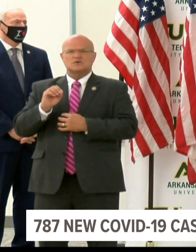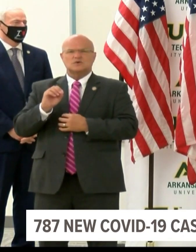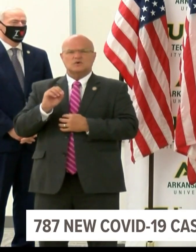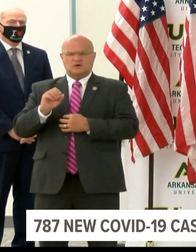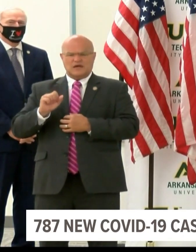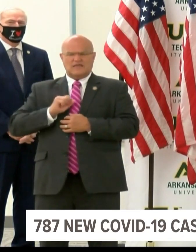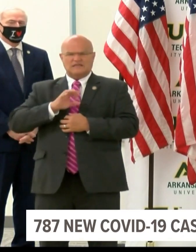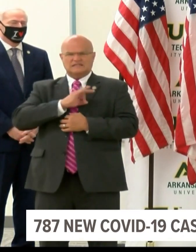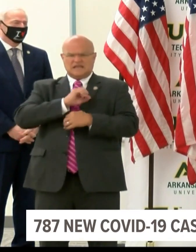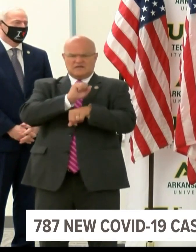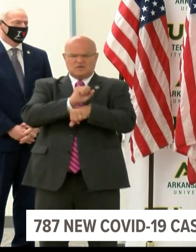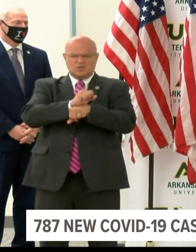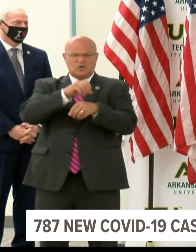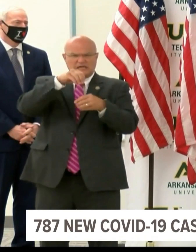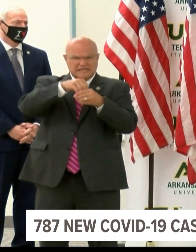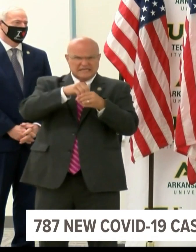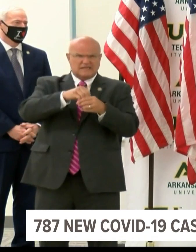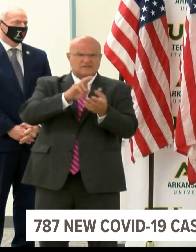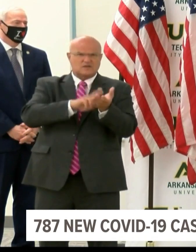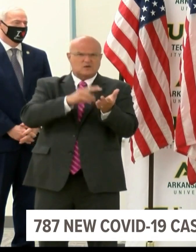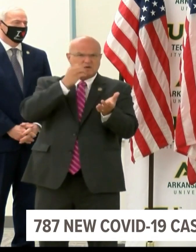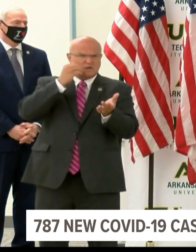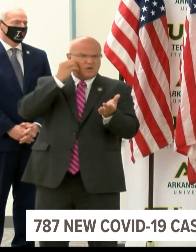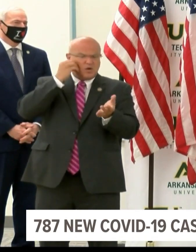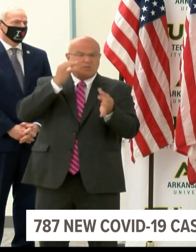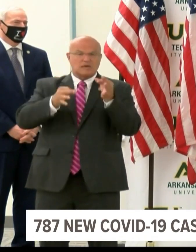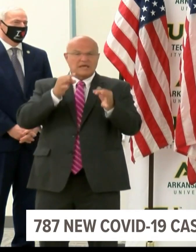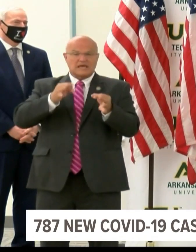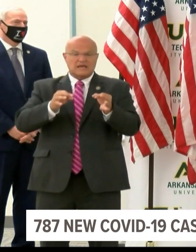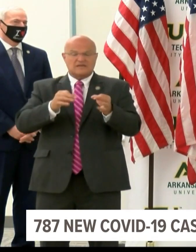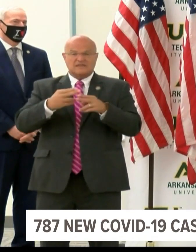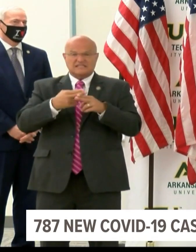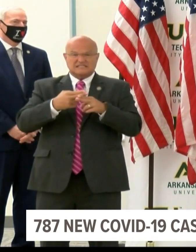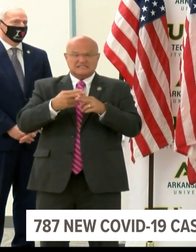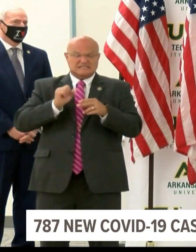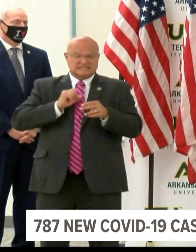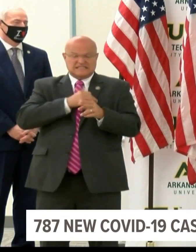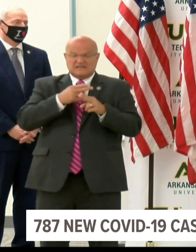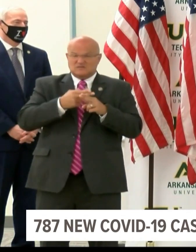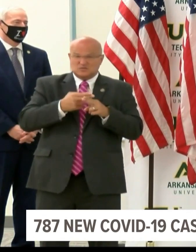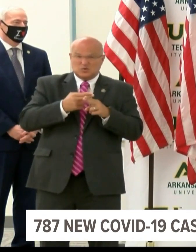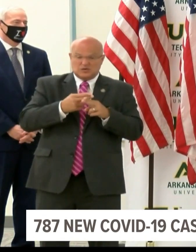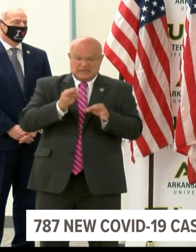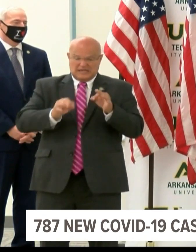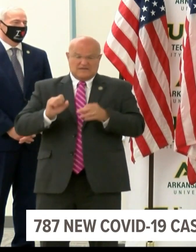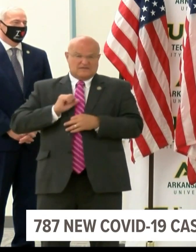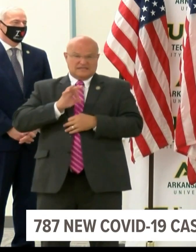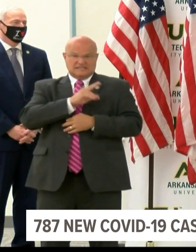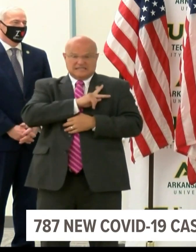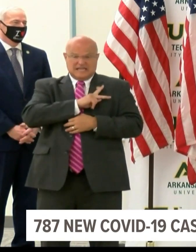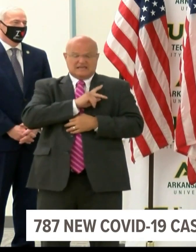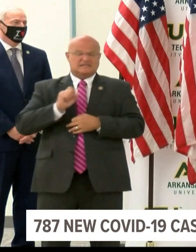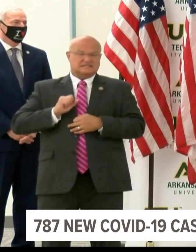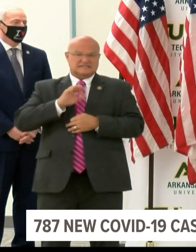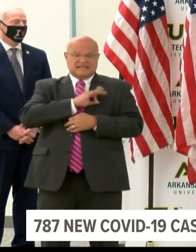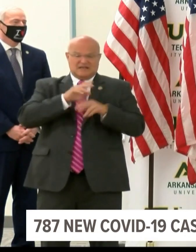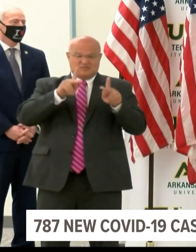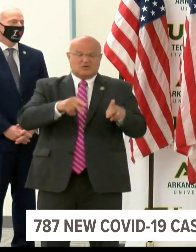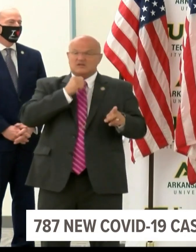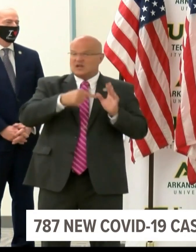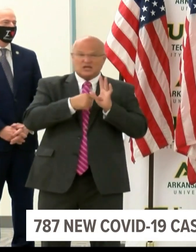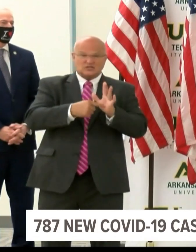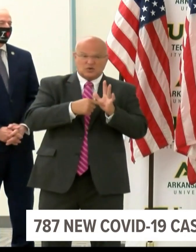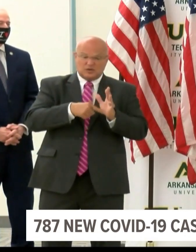the staff who work in the nursing home, when there is a staff shortage, if a staff person is asymptomatic